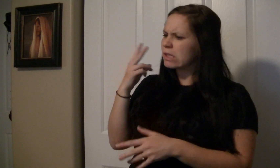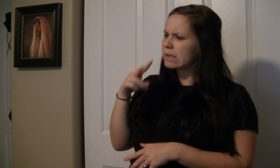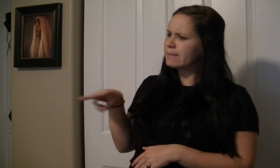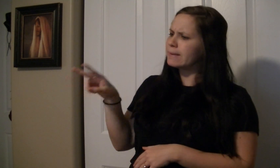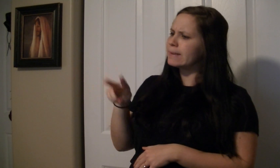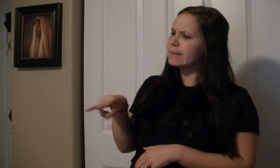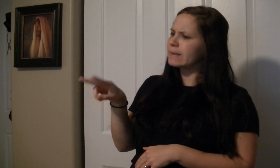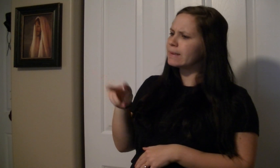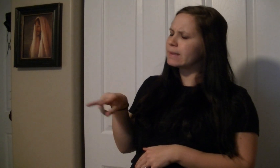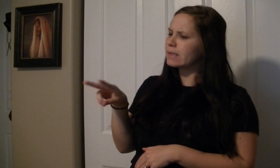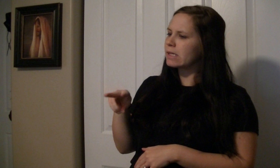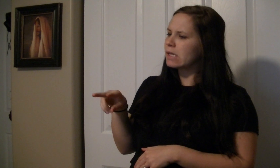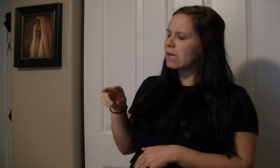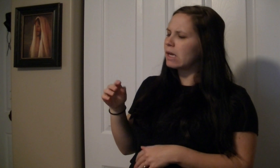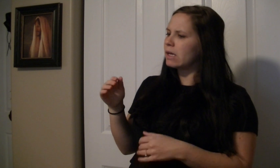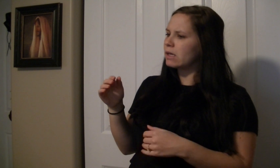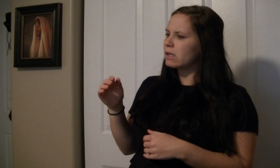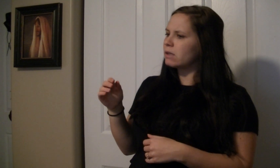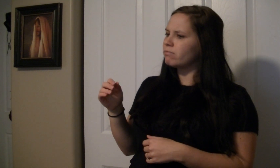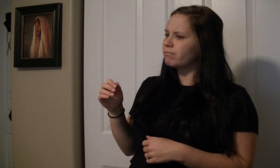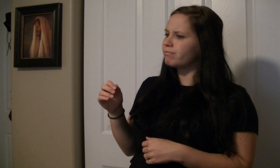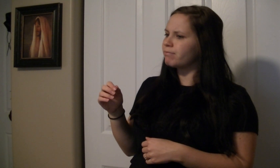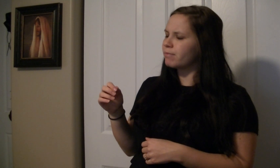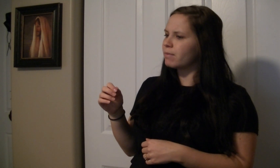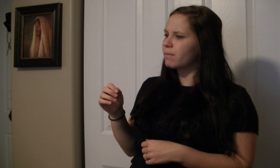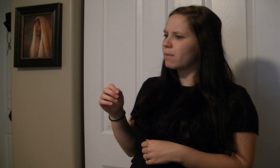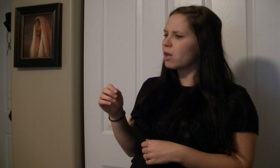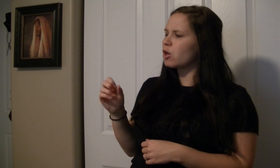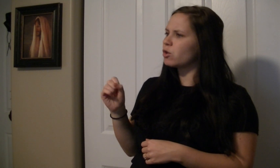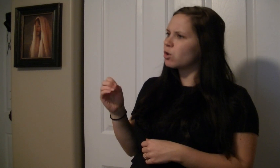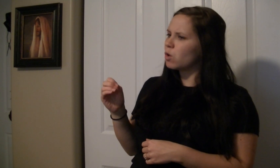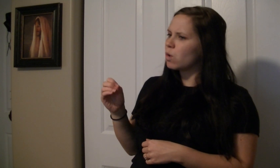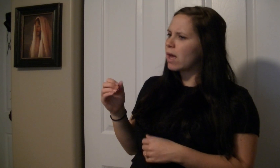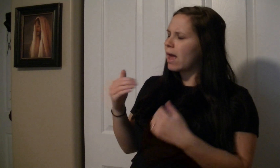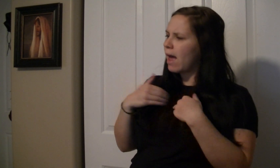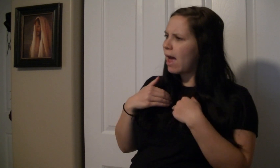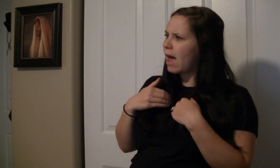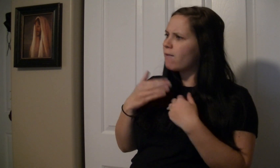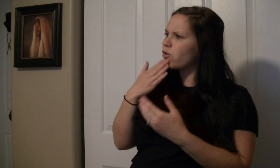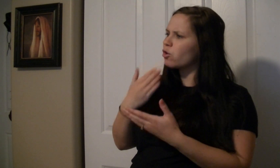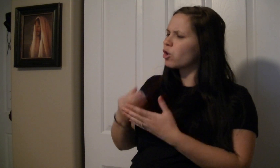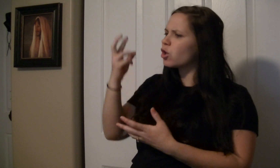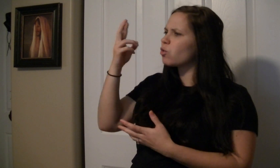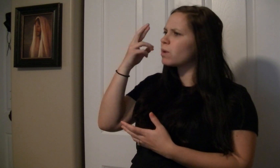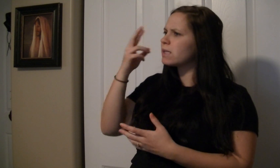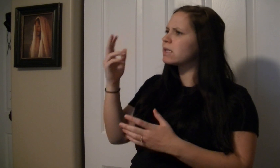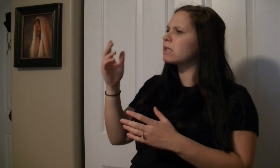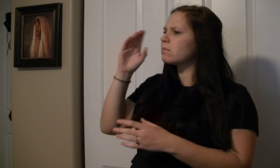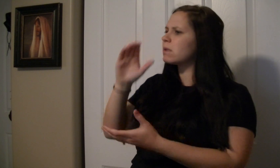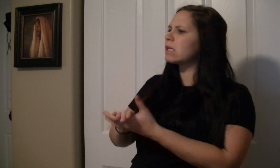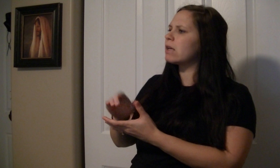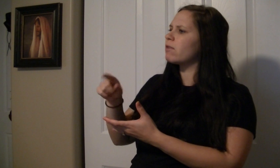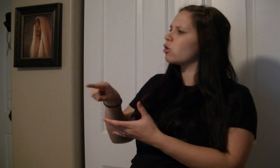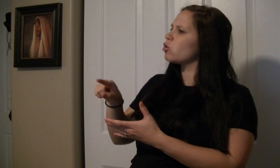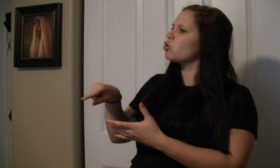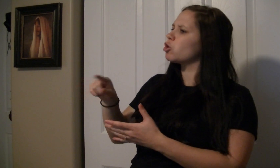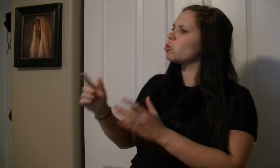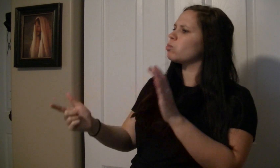individual has committed an offense. It's at that point that if there's no probable cause